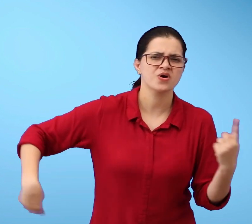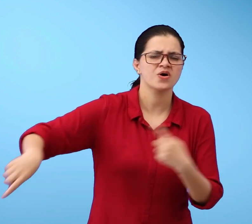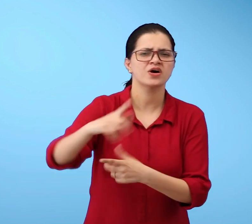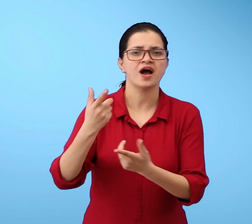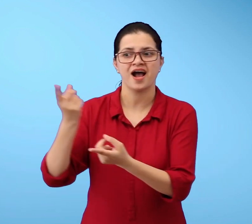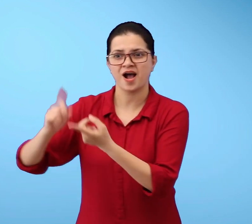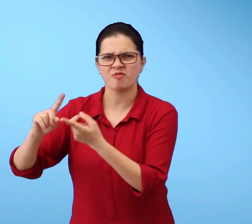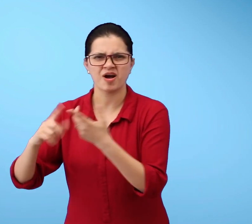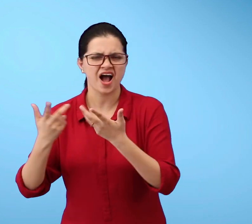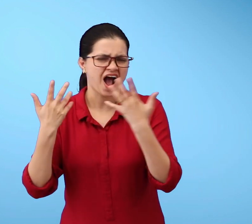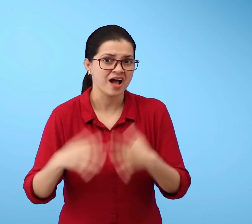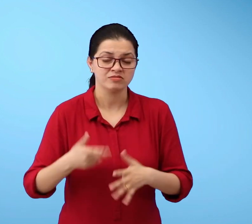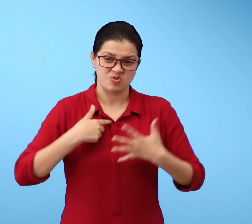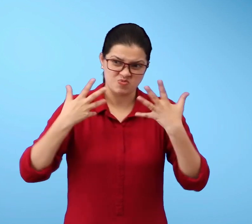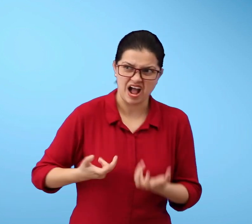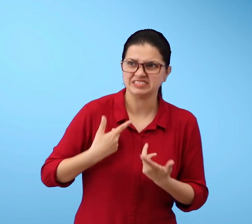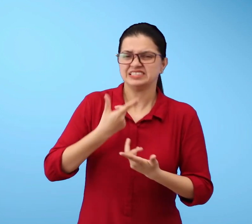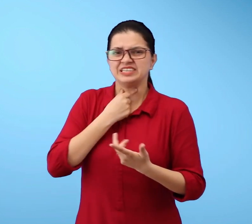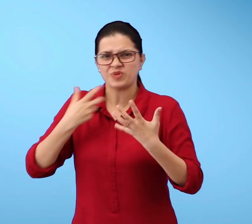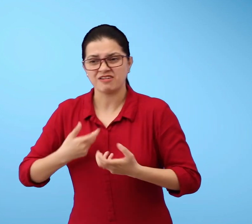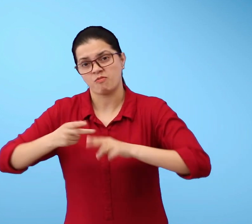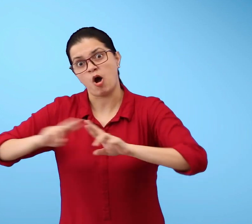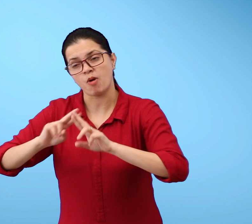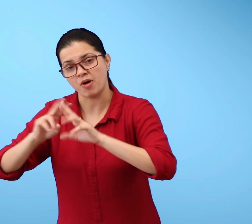which often cannot be fulfilled.